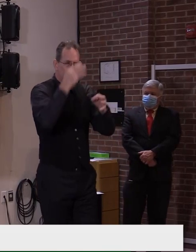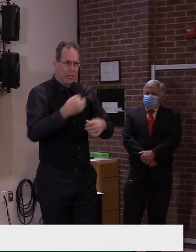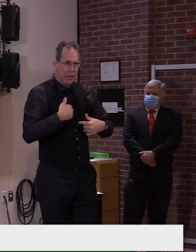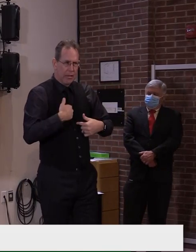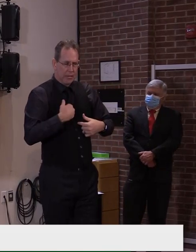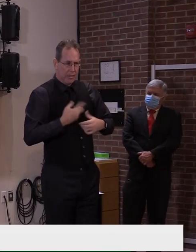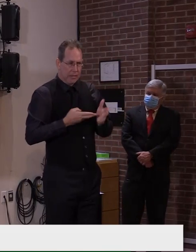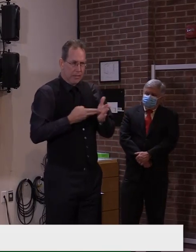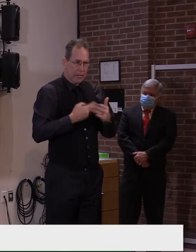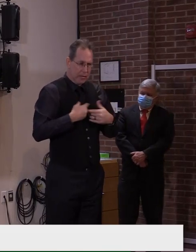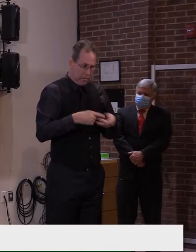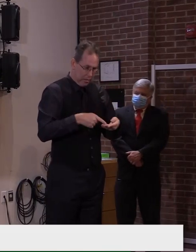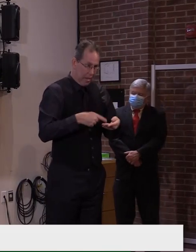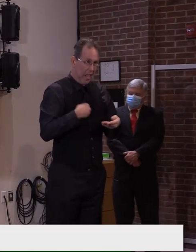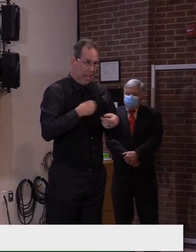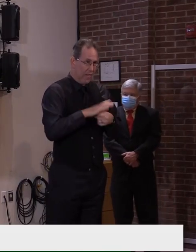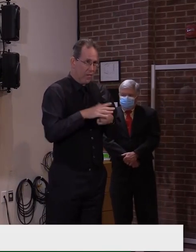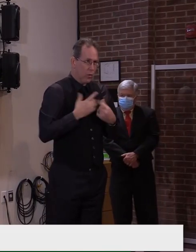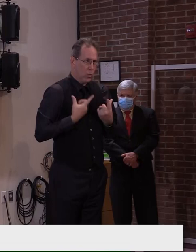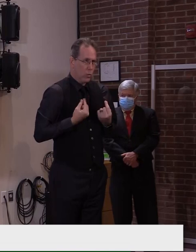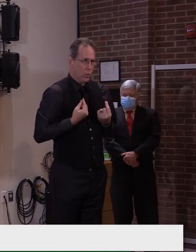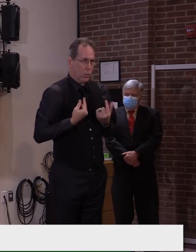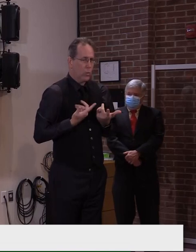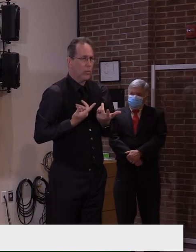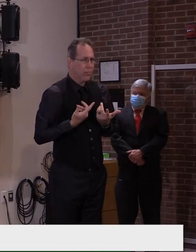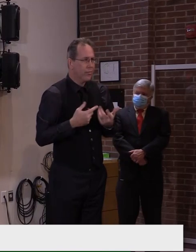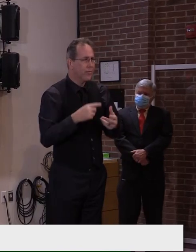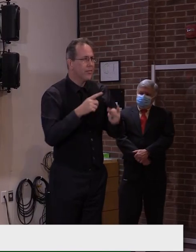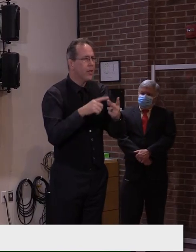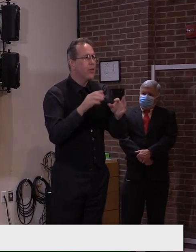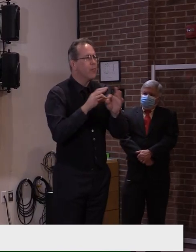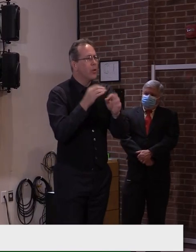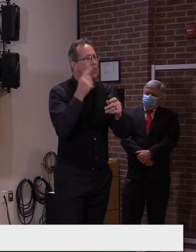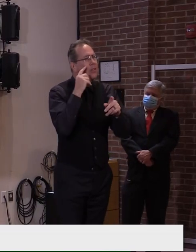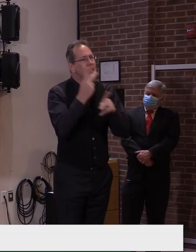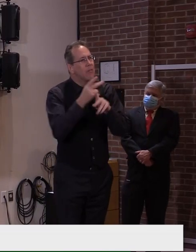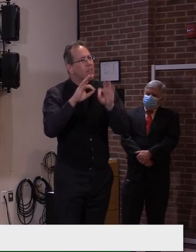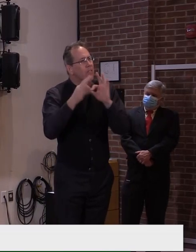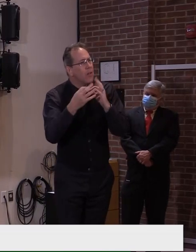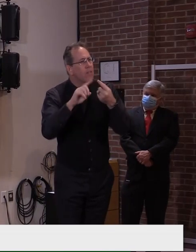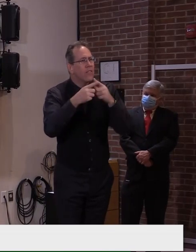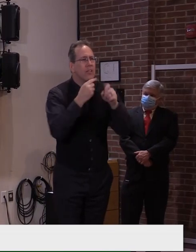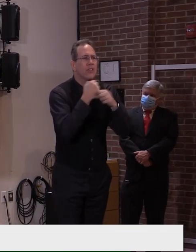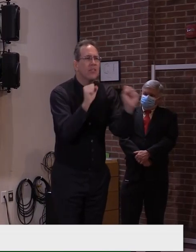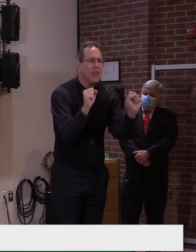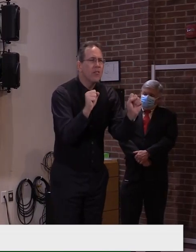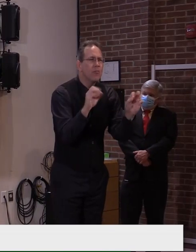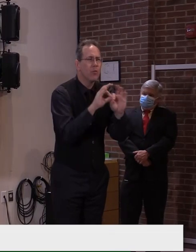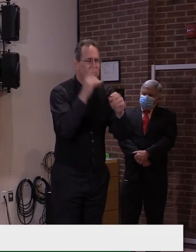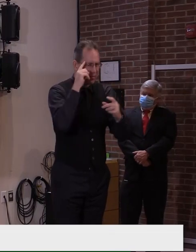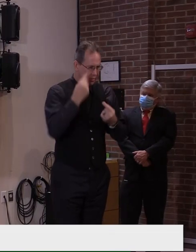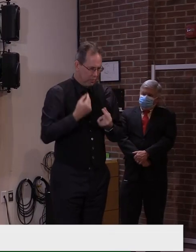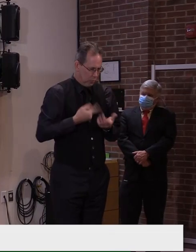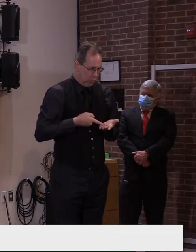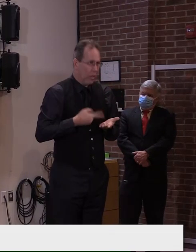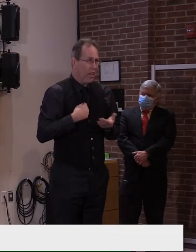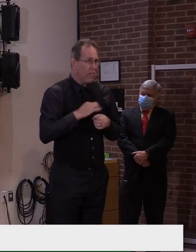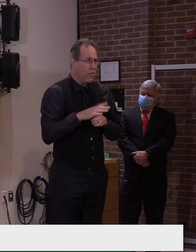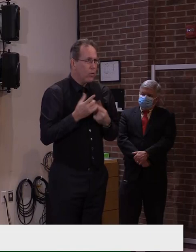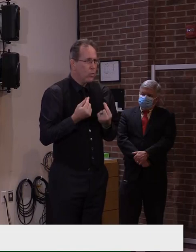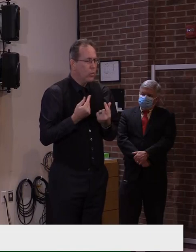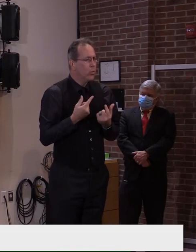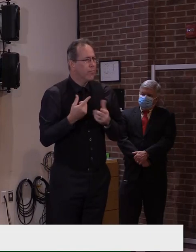outcome occurred, and they protected others around them. So that's really the ultimate goal in all of this. Keep in